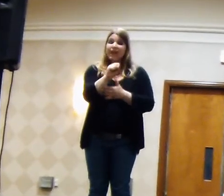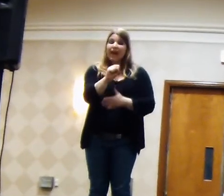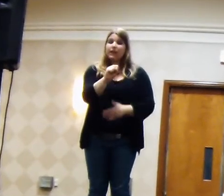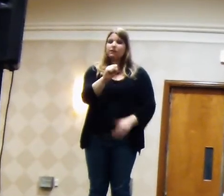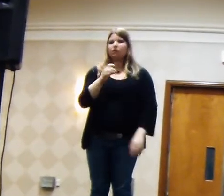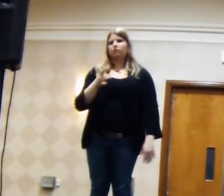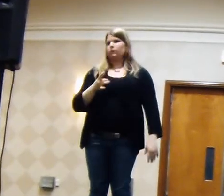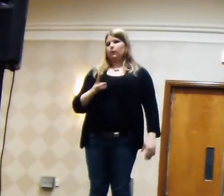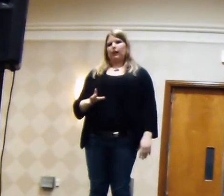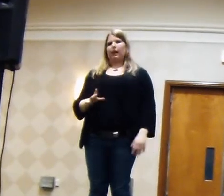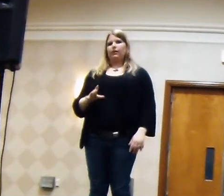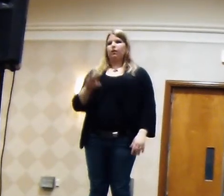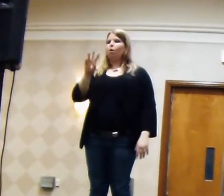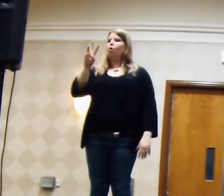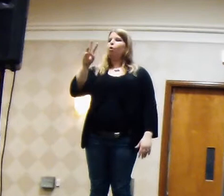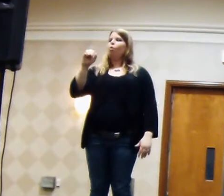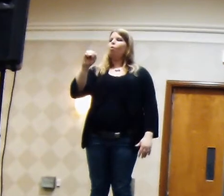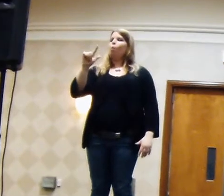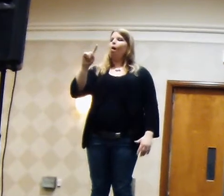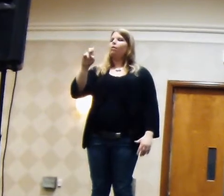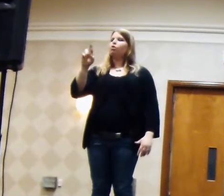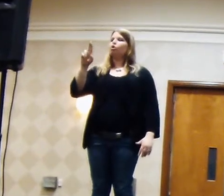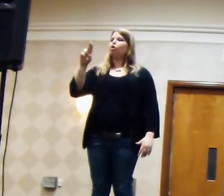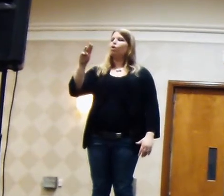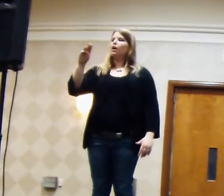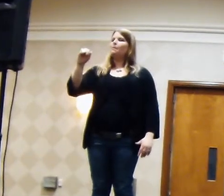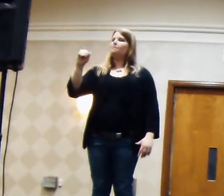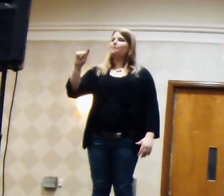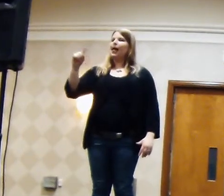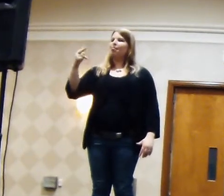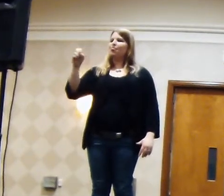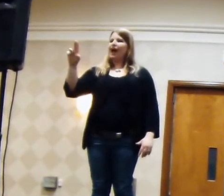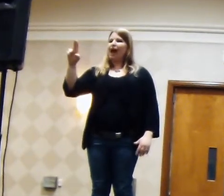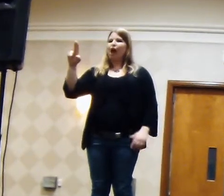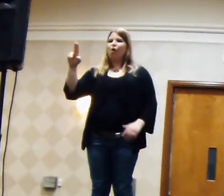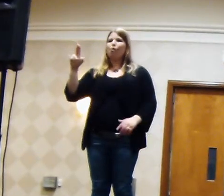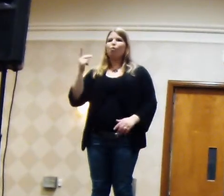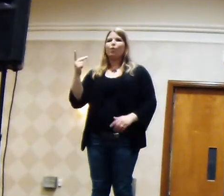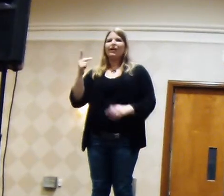Matthau, I did Dennis the Menace with him, and yeah.